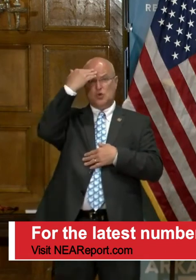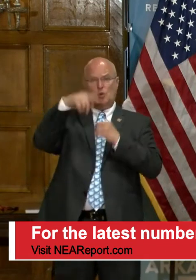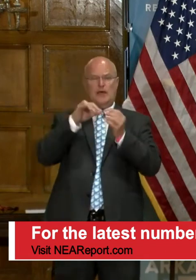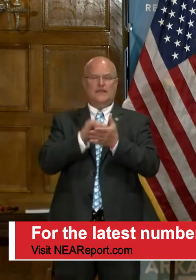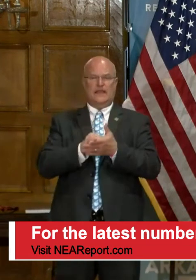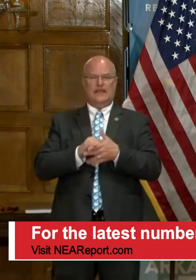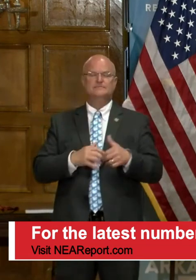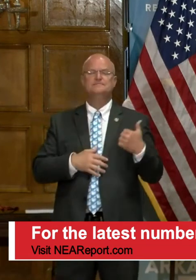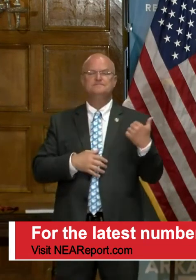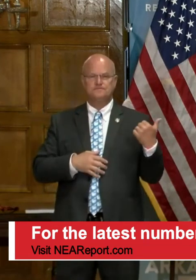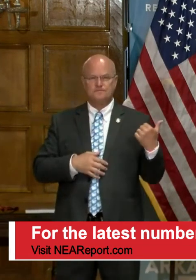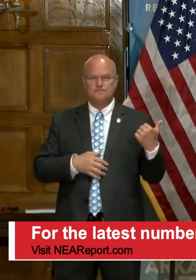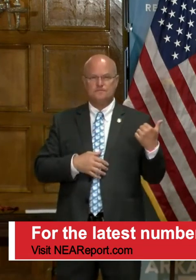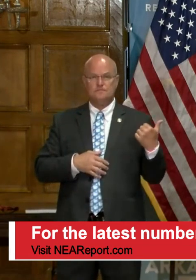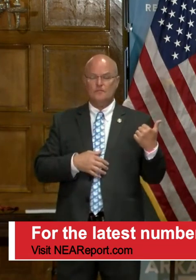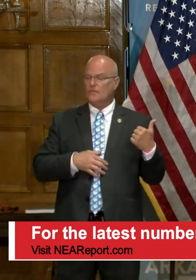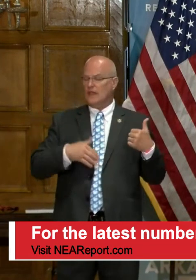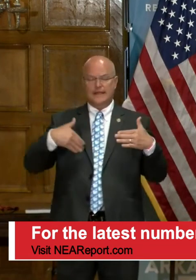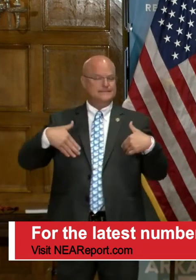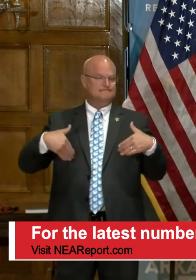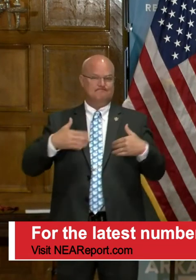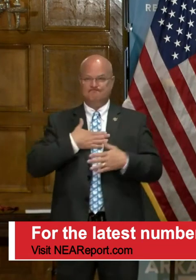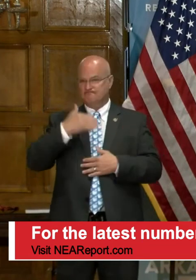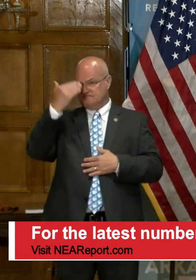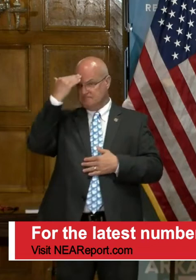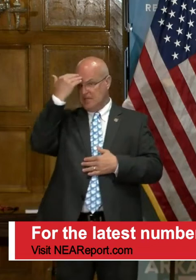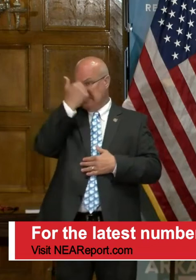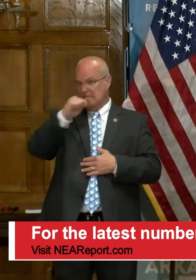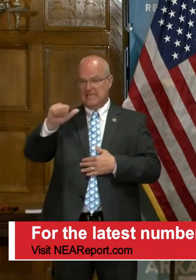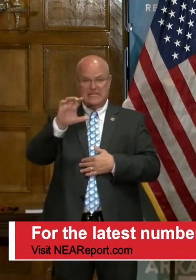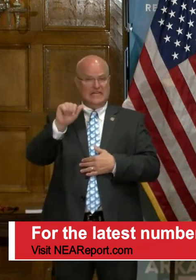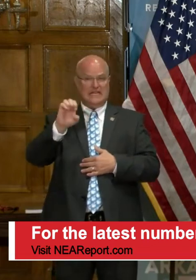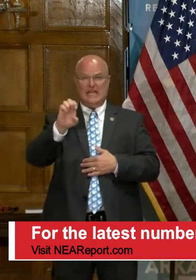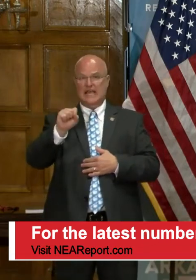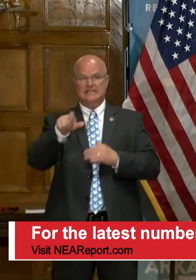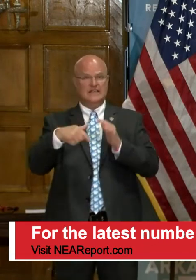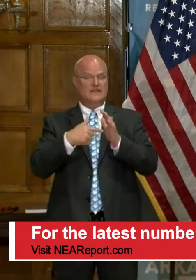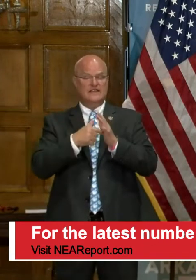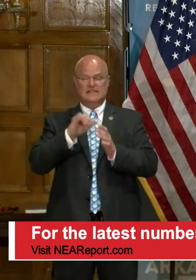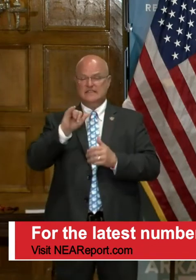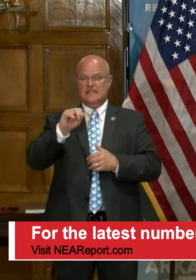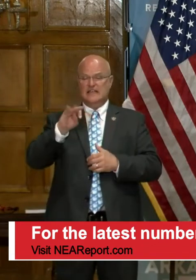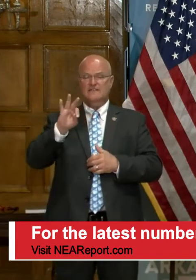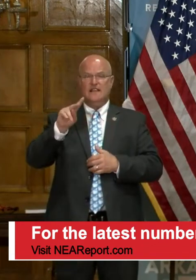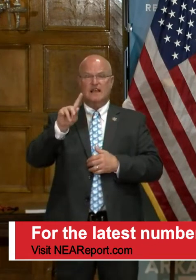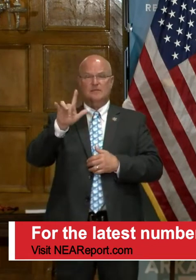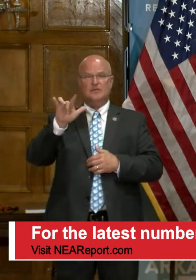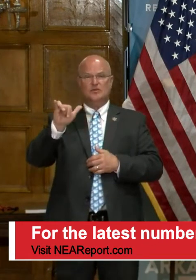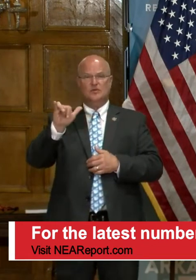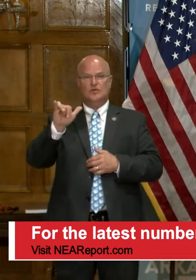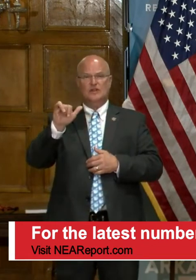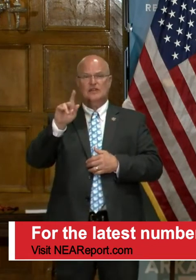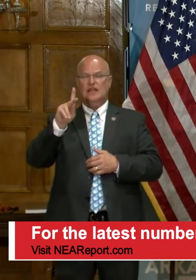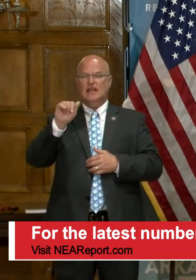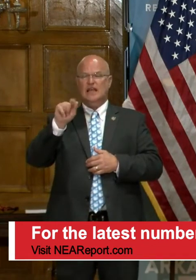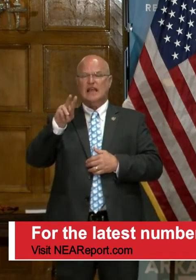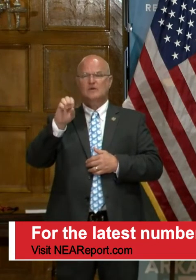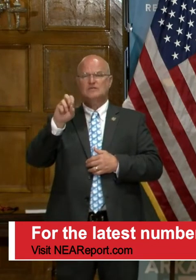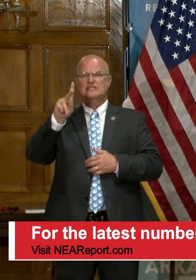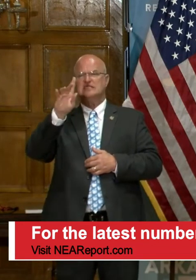that? We have not had, to my knowledge, any cases of this inflammatory